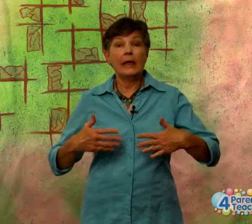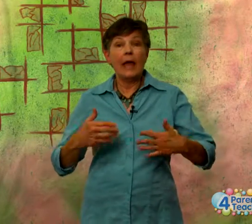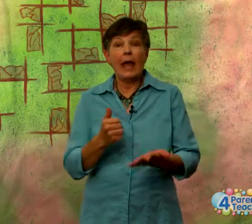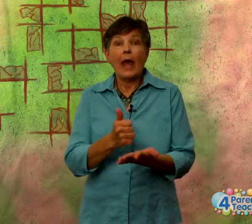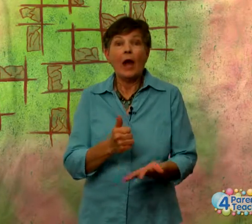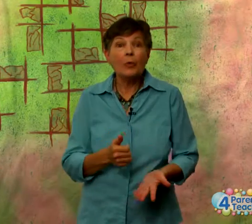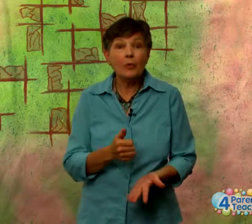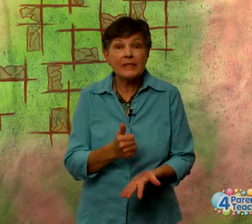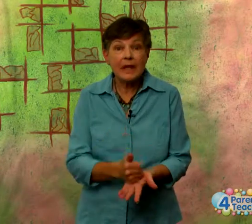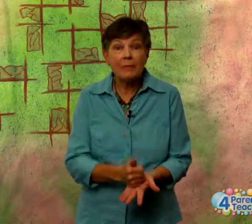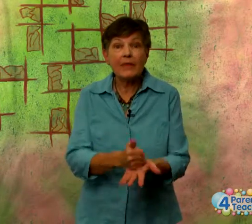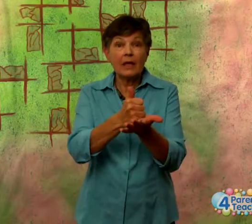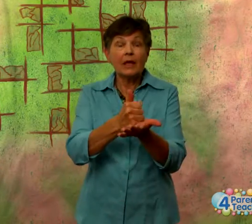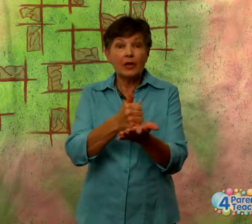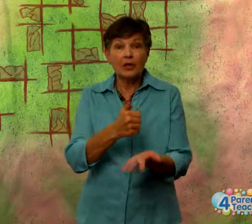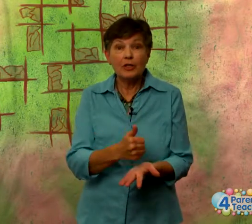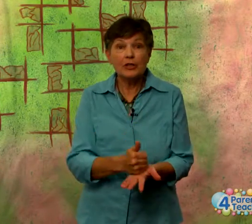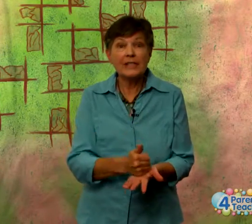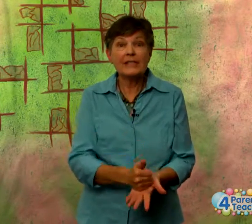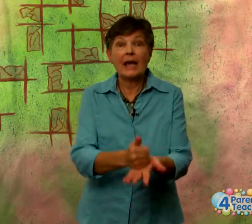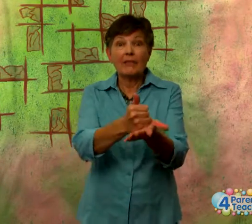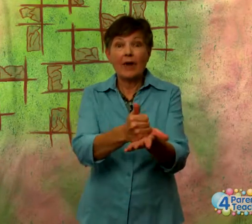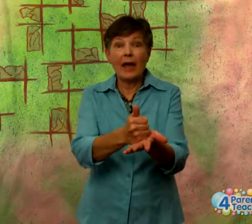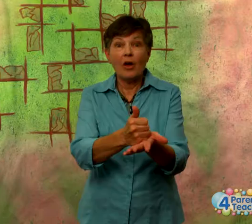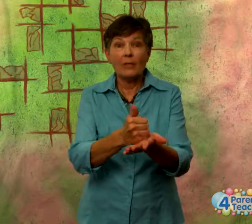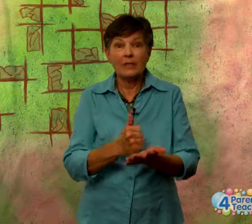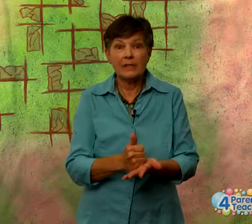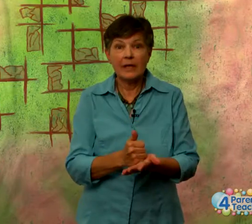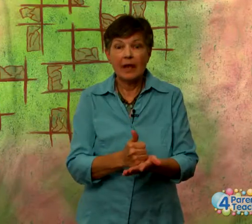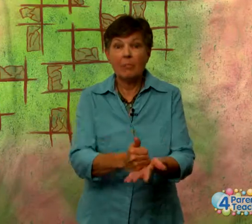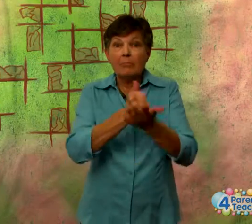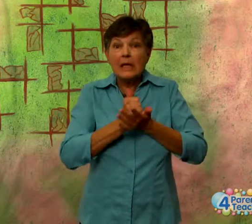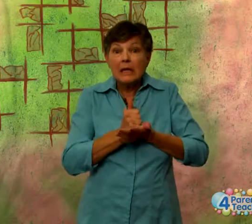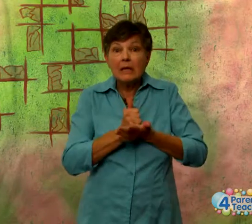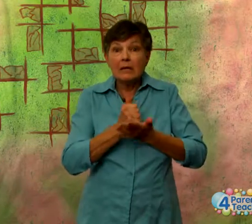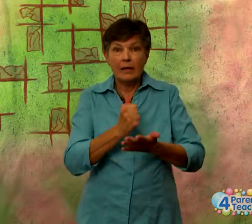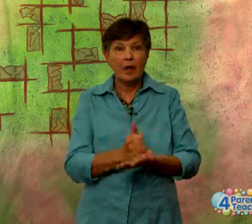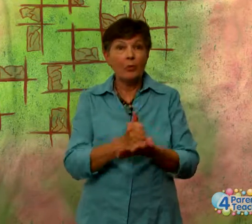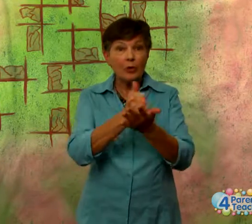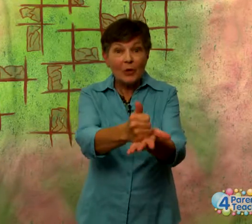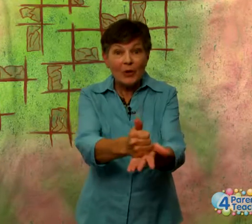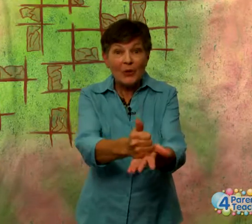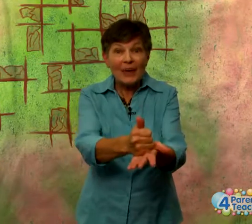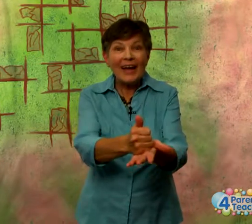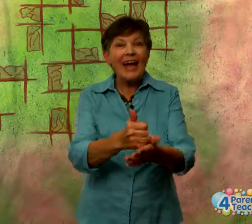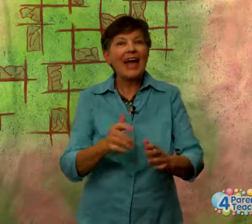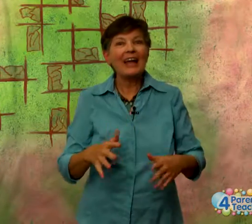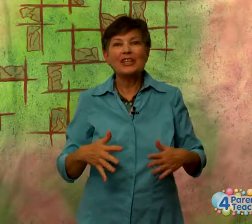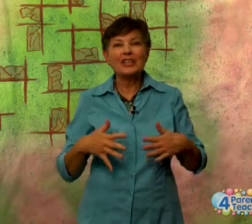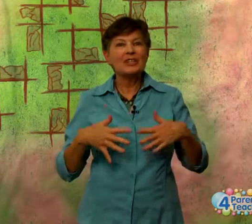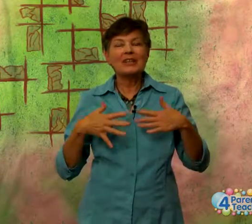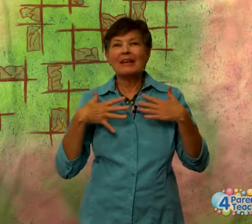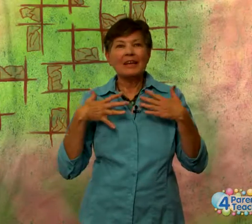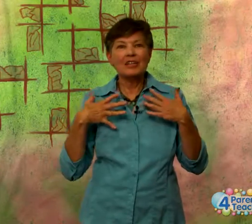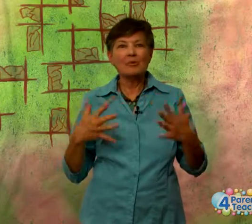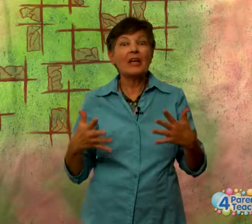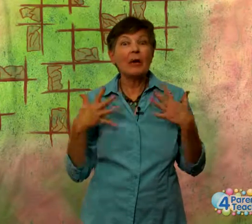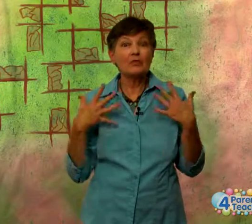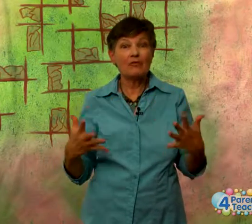need help with something, you can use this sign for help. This is help me, help you. And it just it just becomes